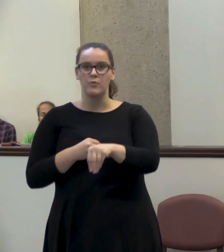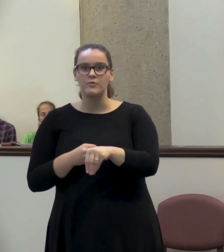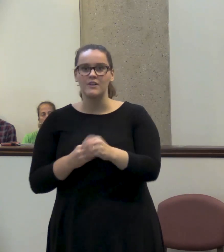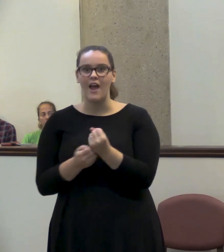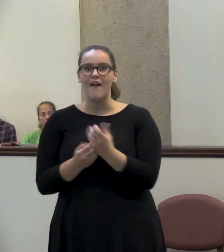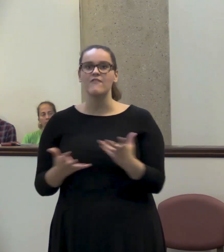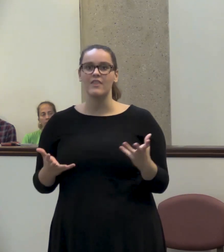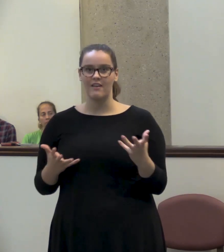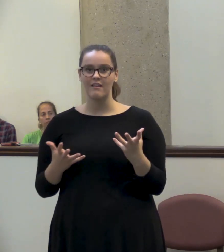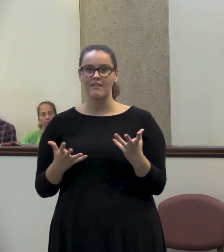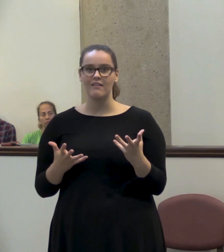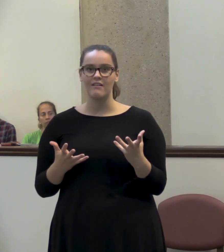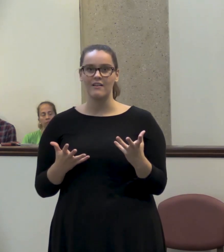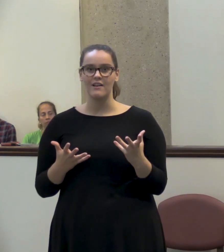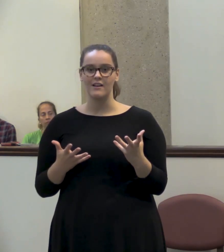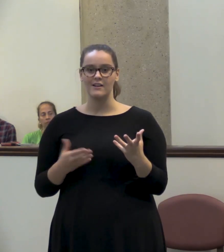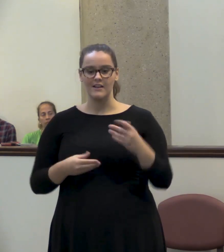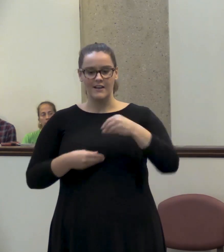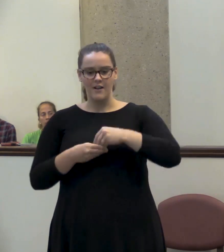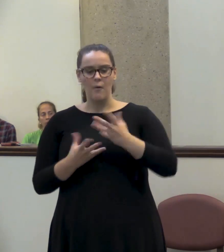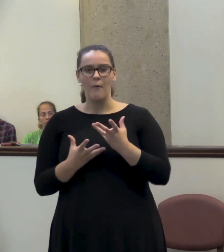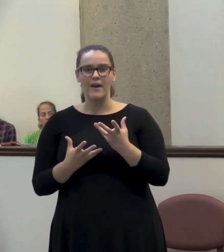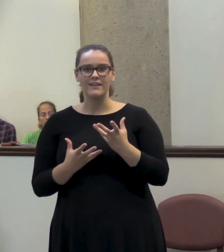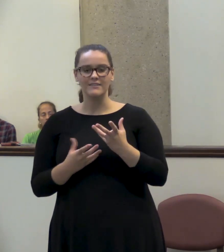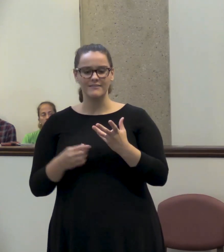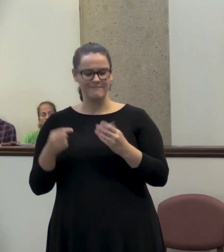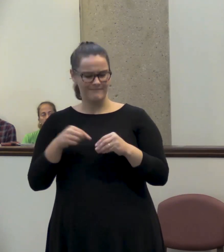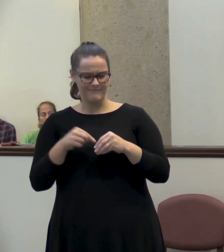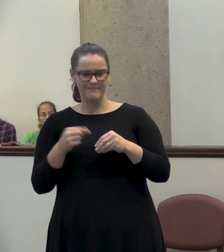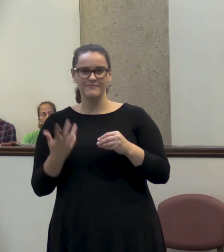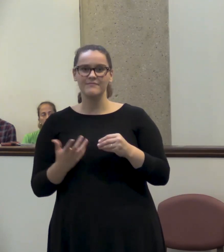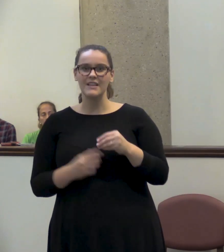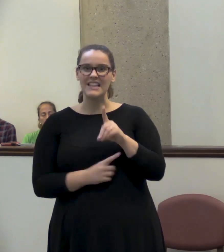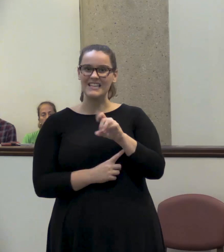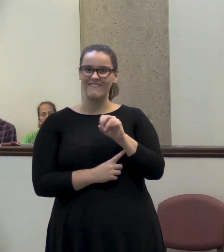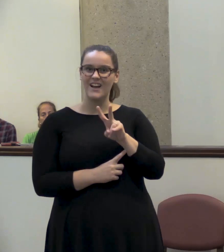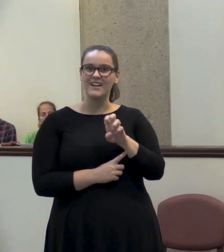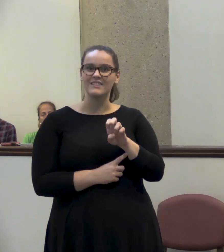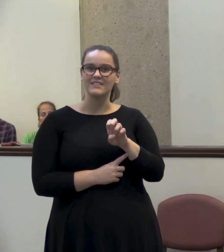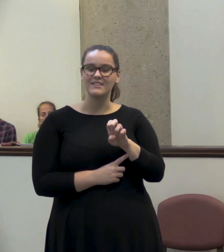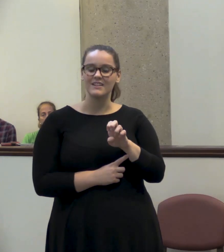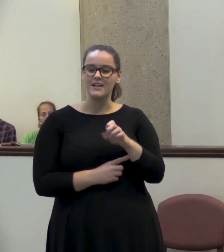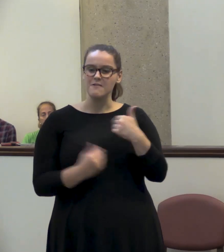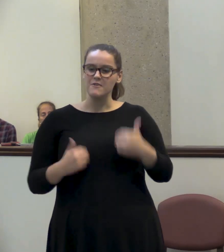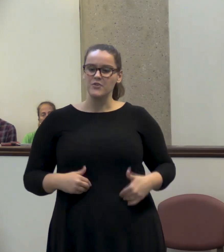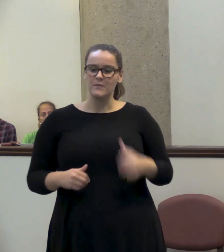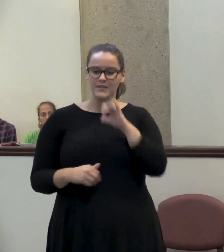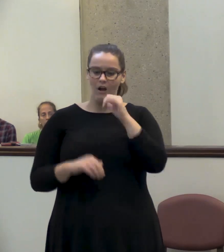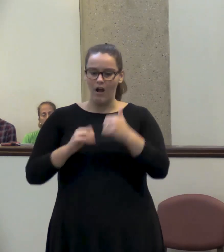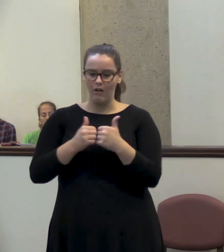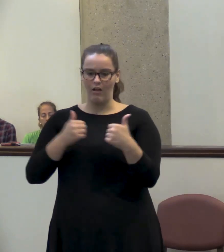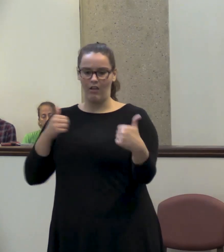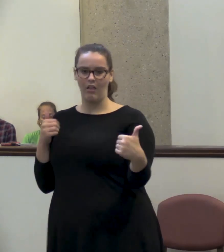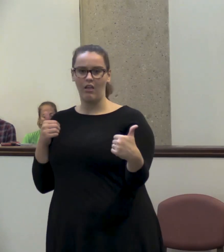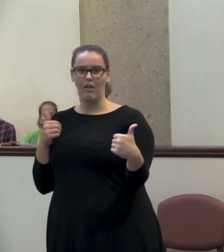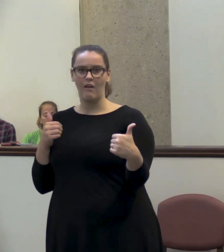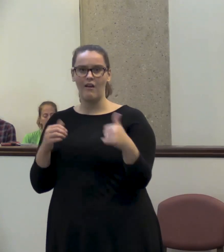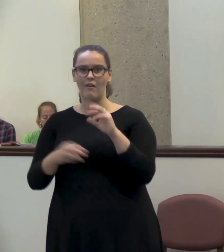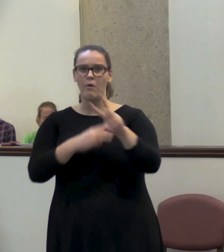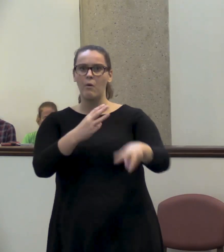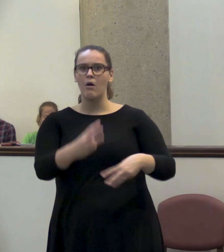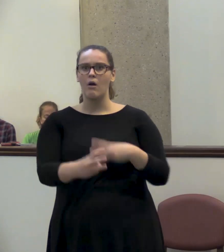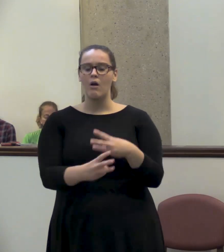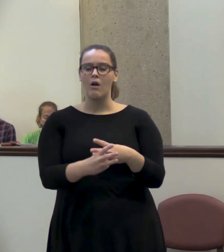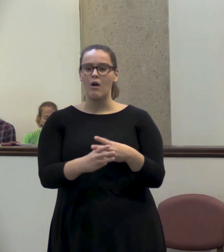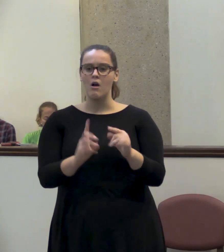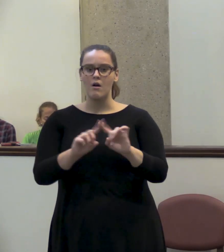all things. The tradition understands that humans are not separate from nature, that we are